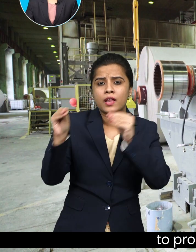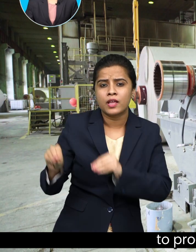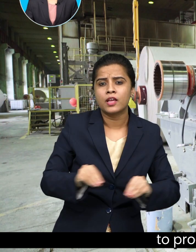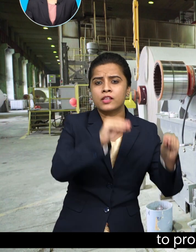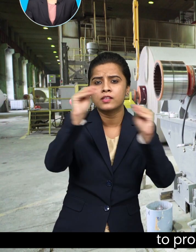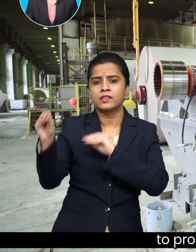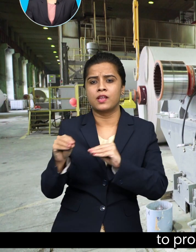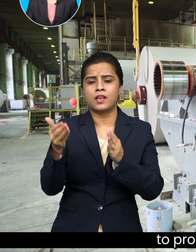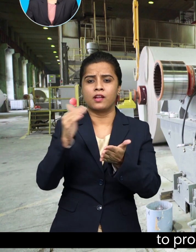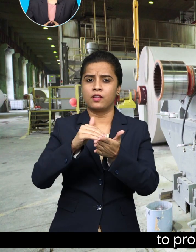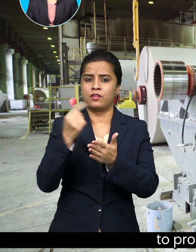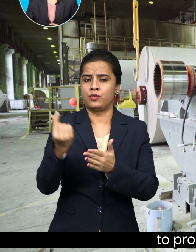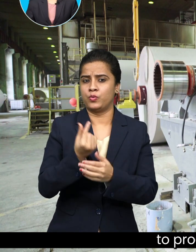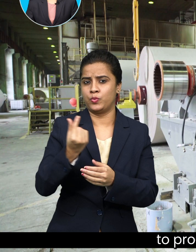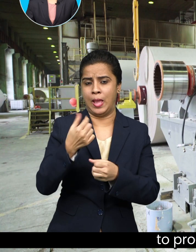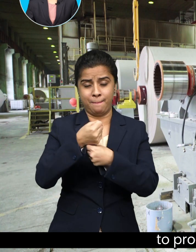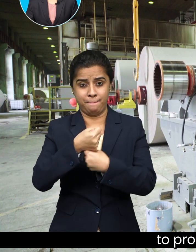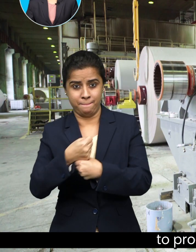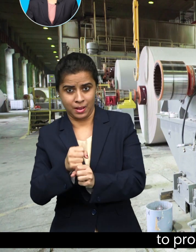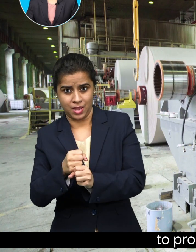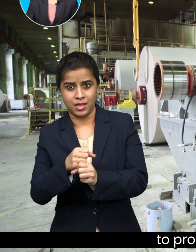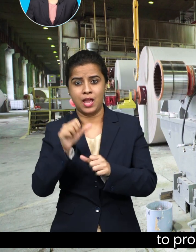to produce papers in paper mills.